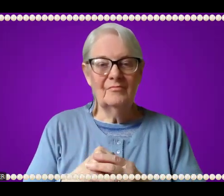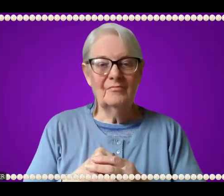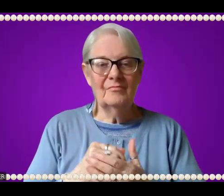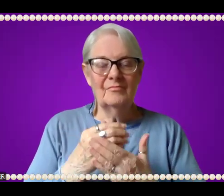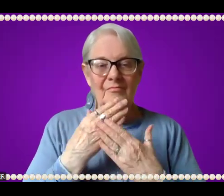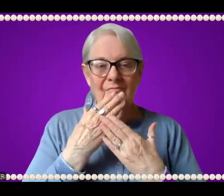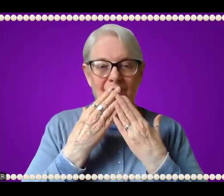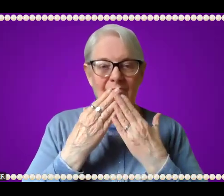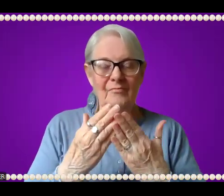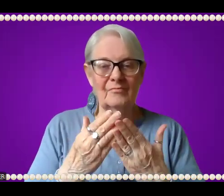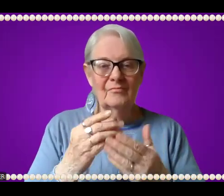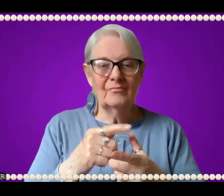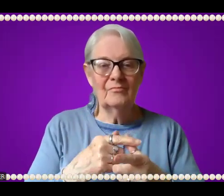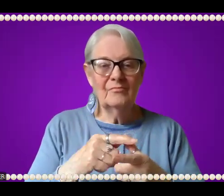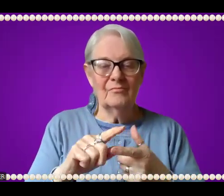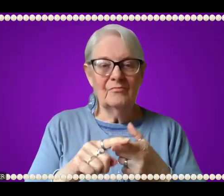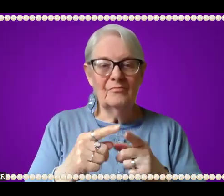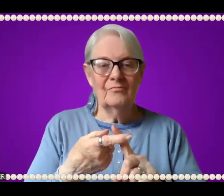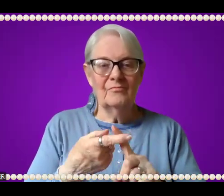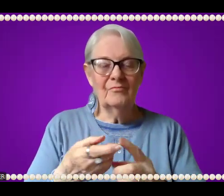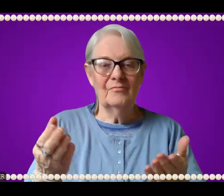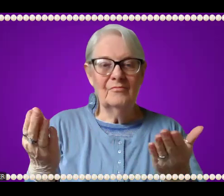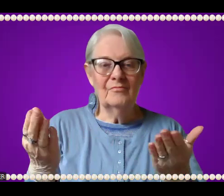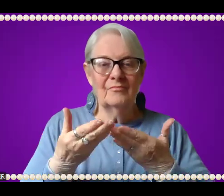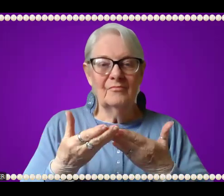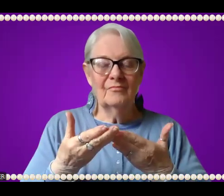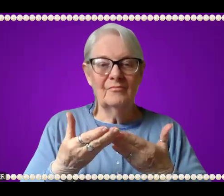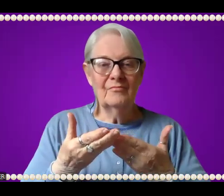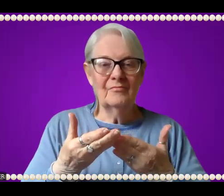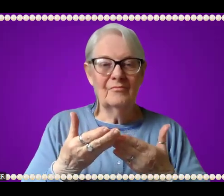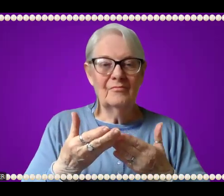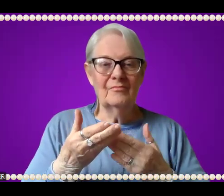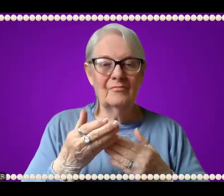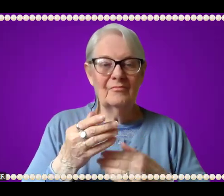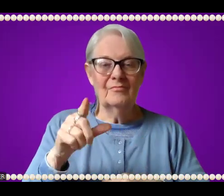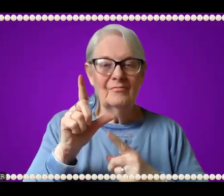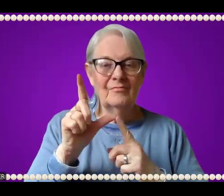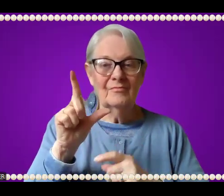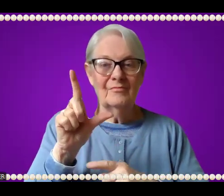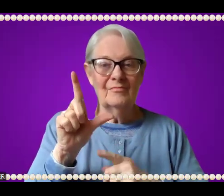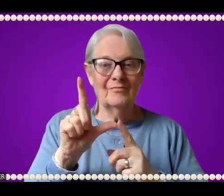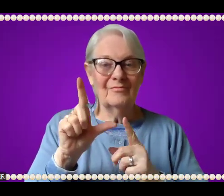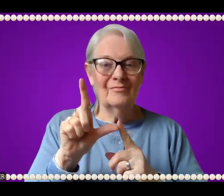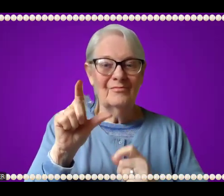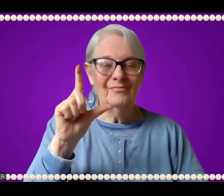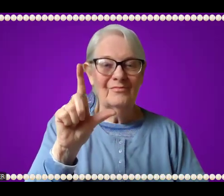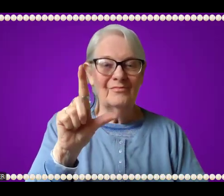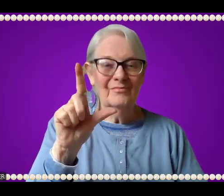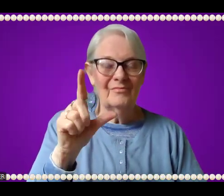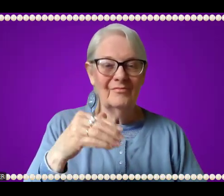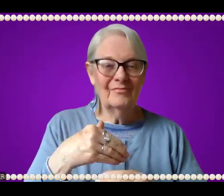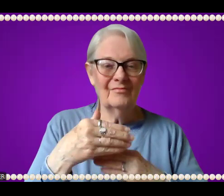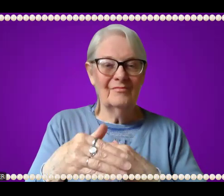for joining us, my friends, and we will see you next week. And the letter will be L. Bye for now.